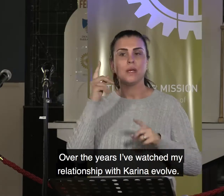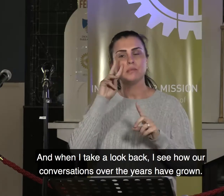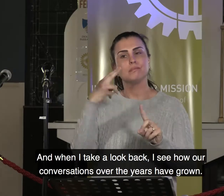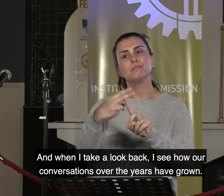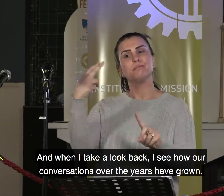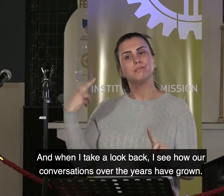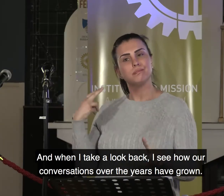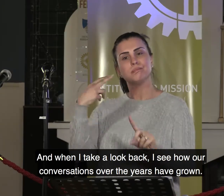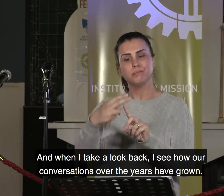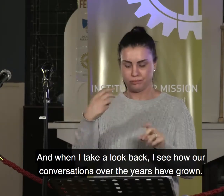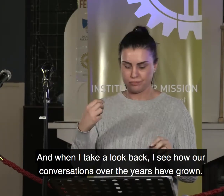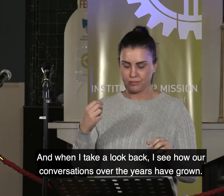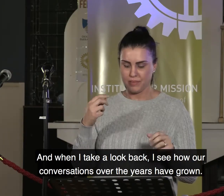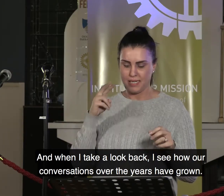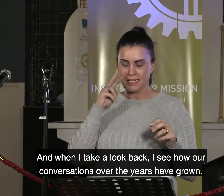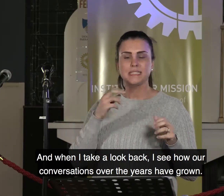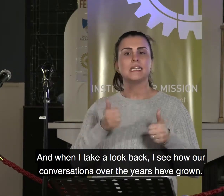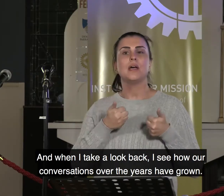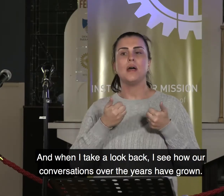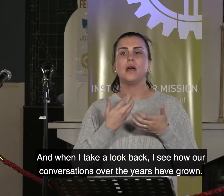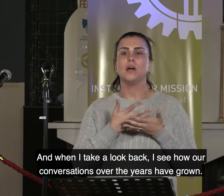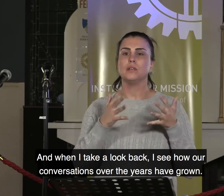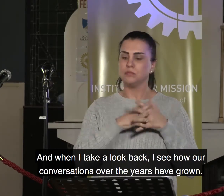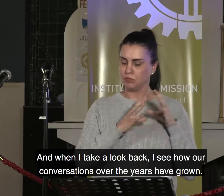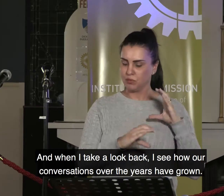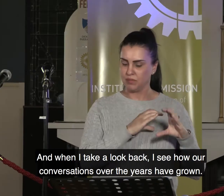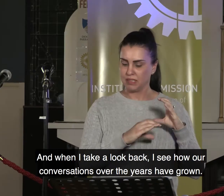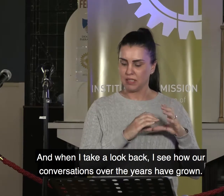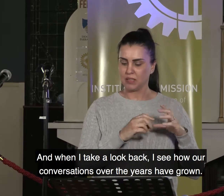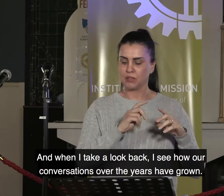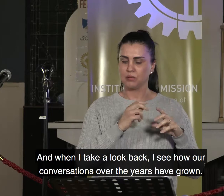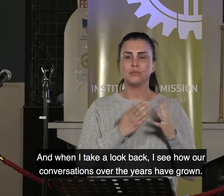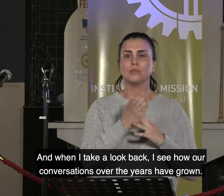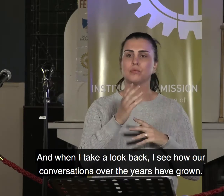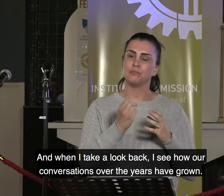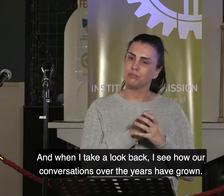And when I take a look back and I see how our conversations over the years have grown,